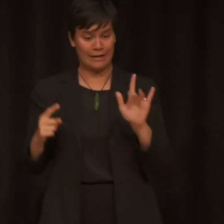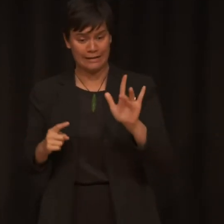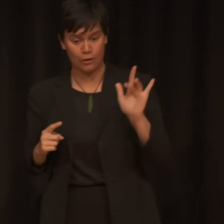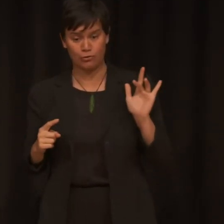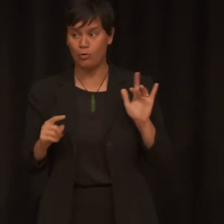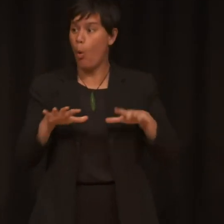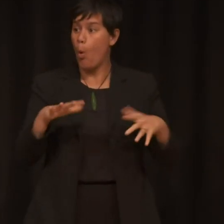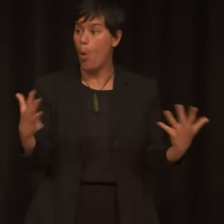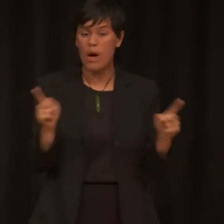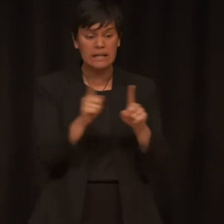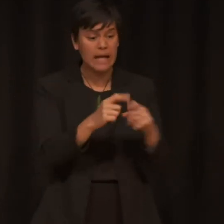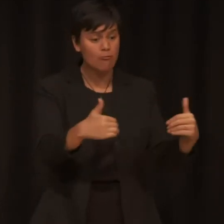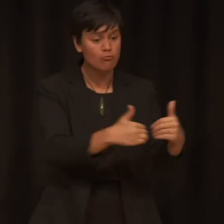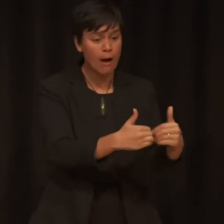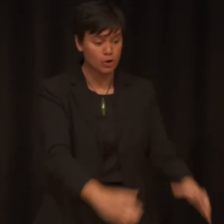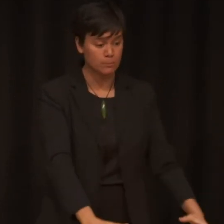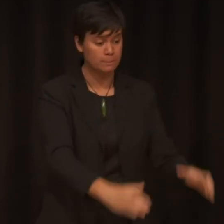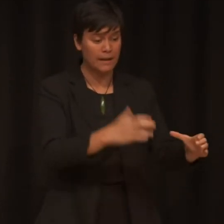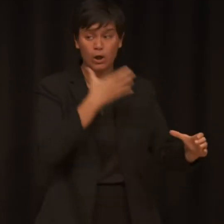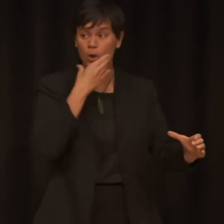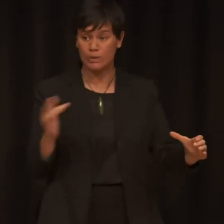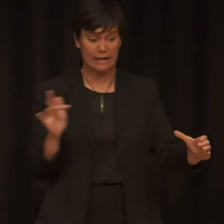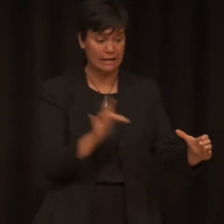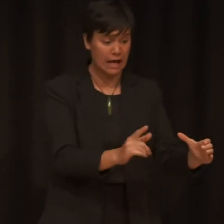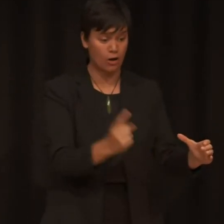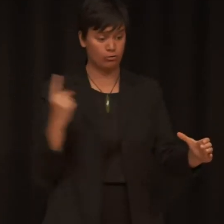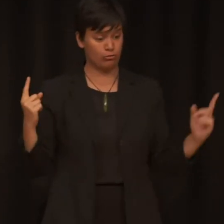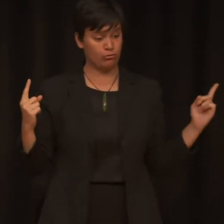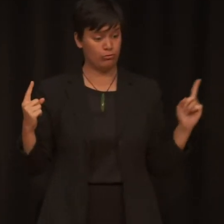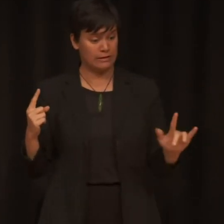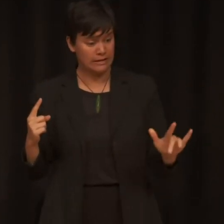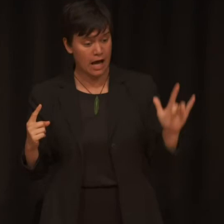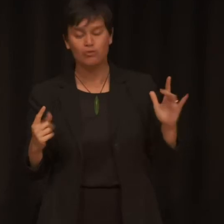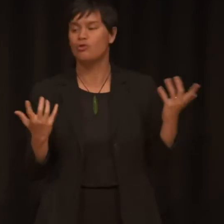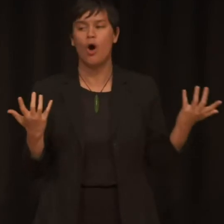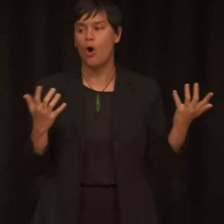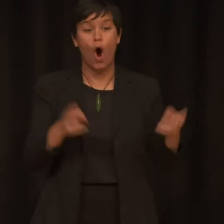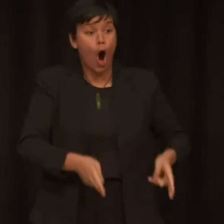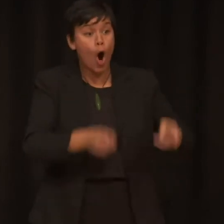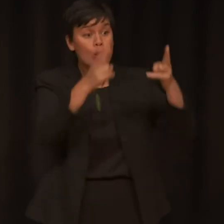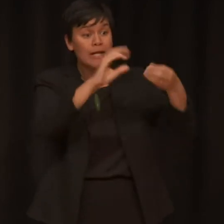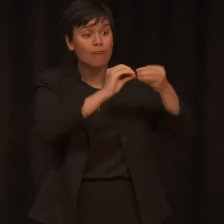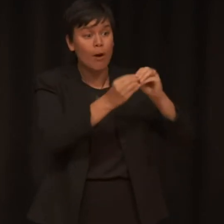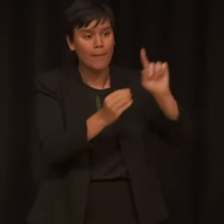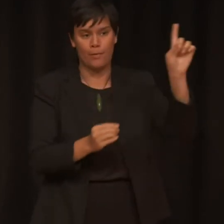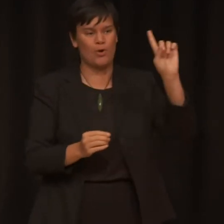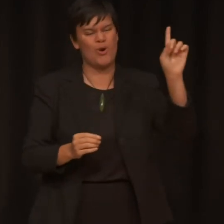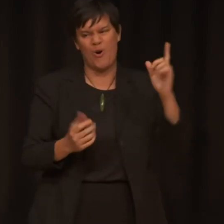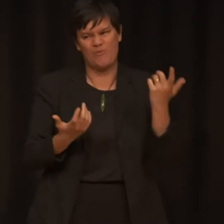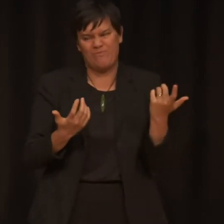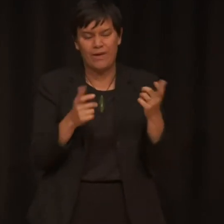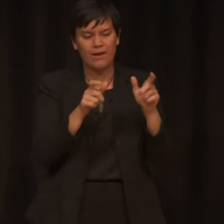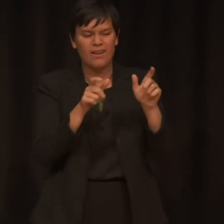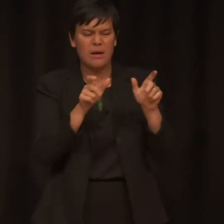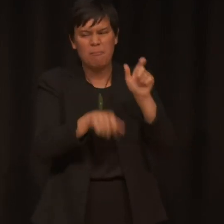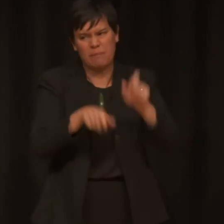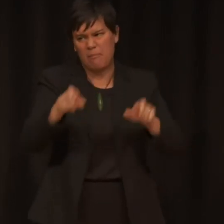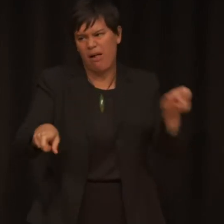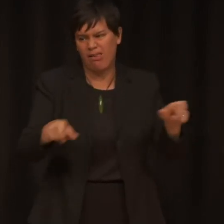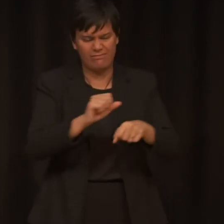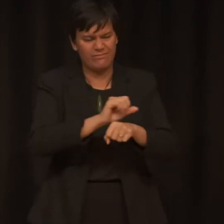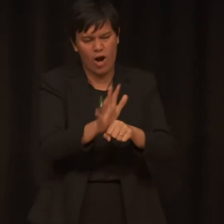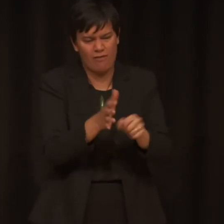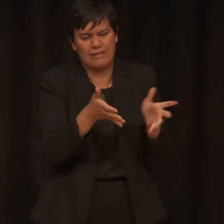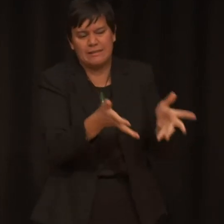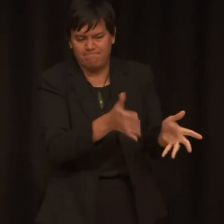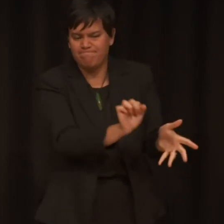So not always the facility has been the problem, but the virus within it. Yeah. With the child poverty statistics out tomorrow, how much